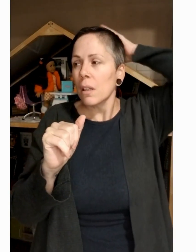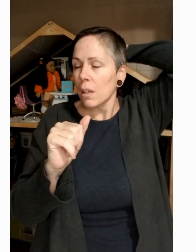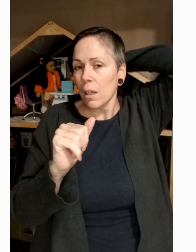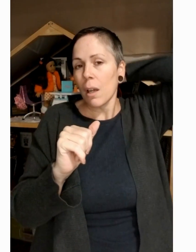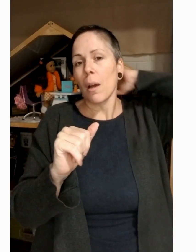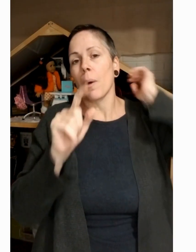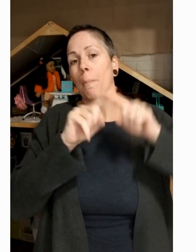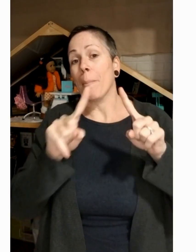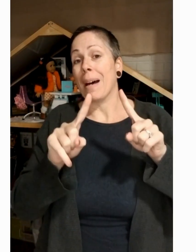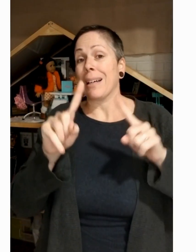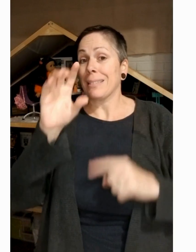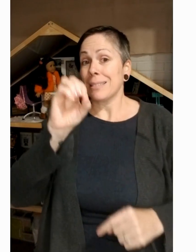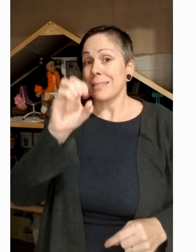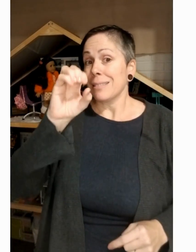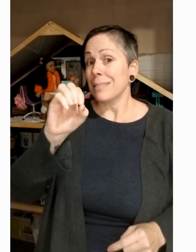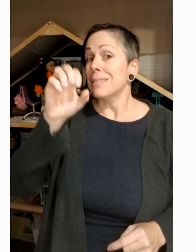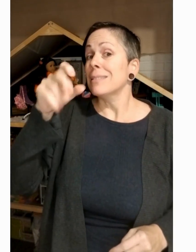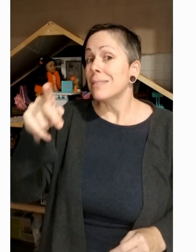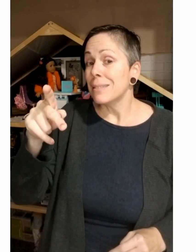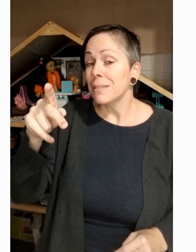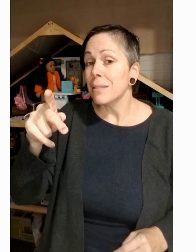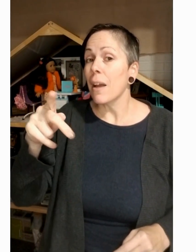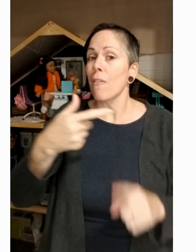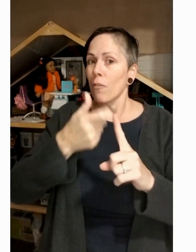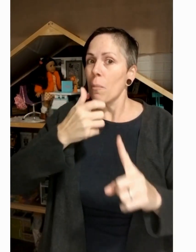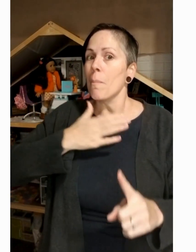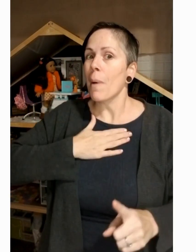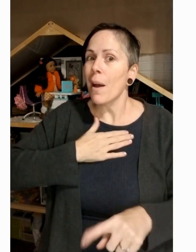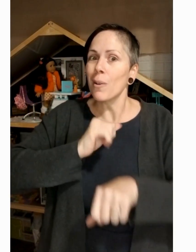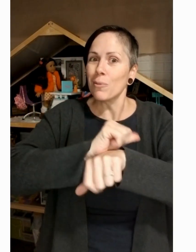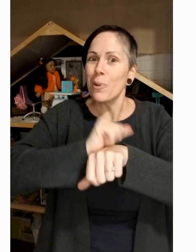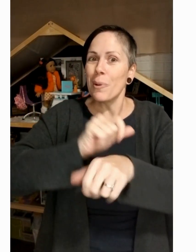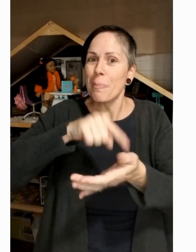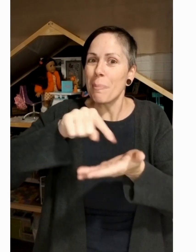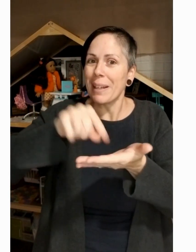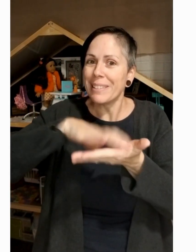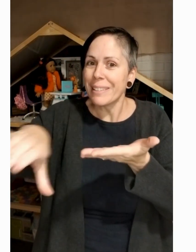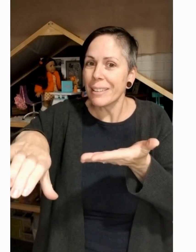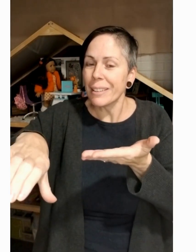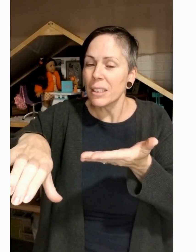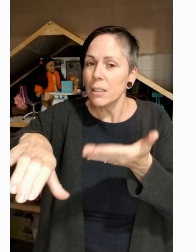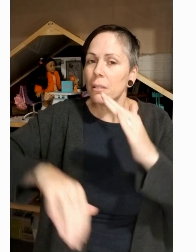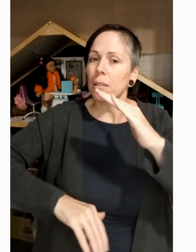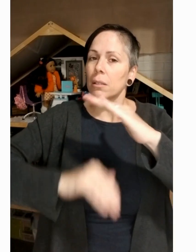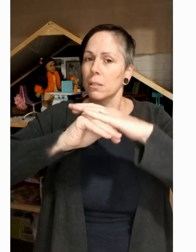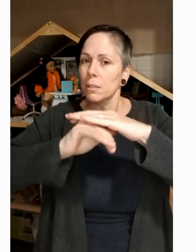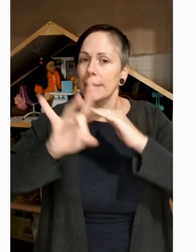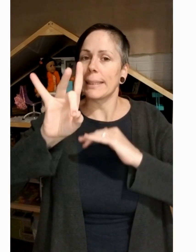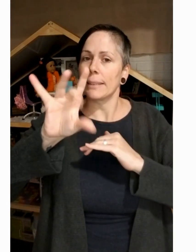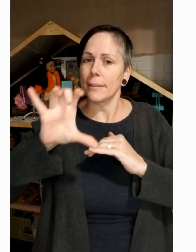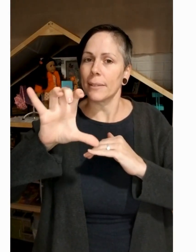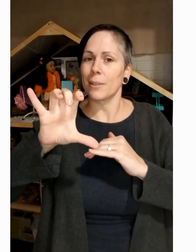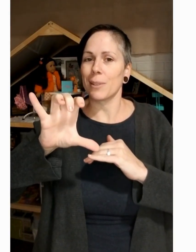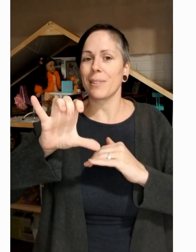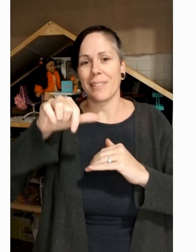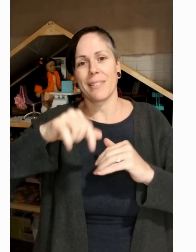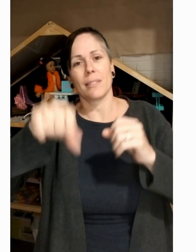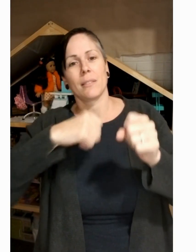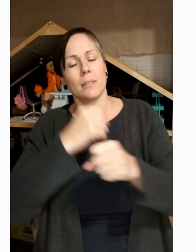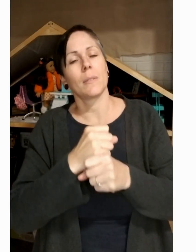don't want more than 800 of my paycheck to have gone towards doll stuff. Let me tell